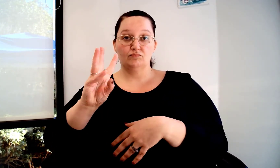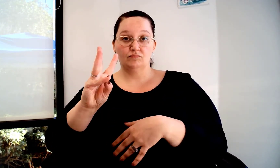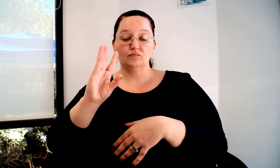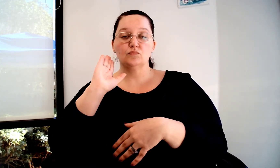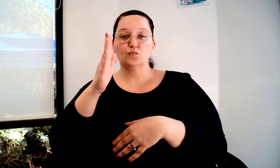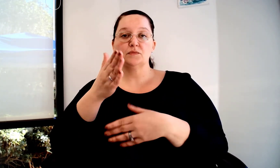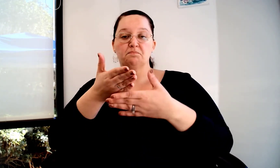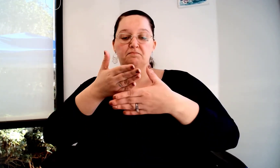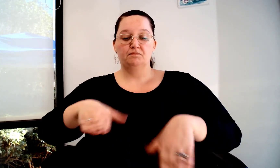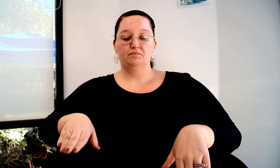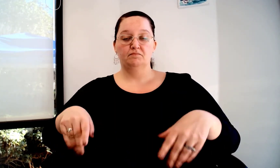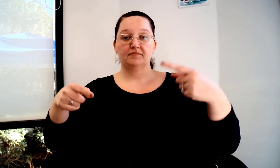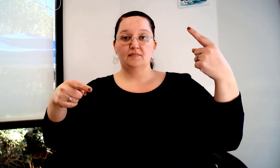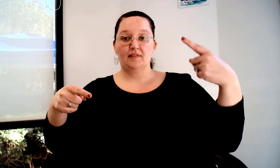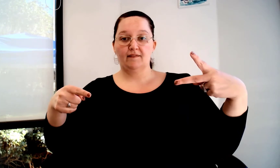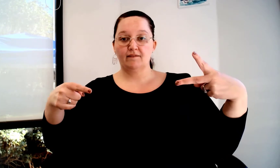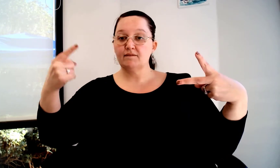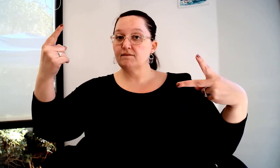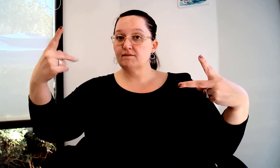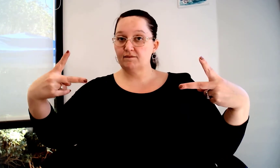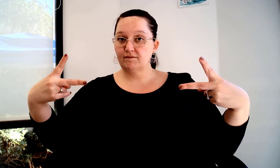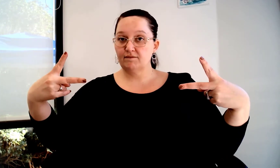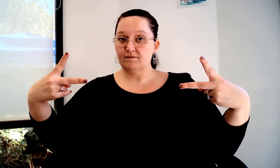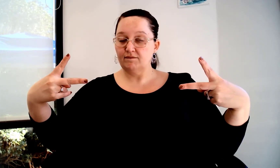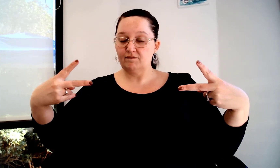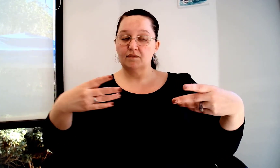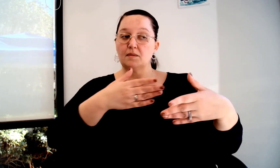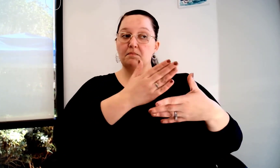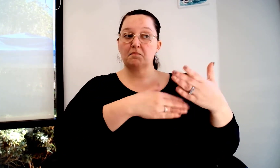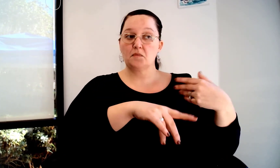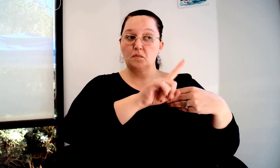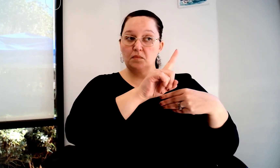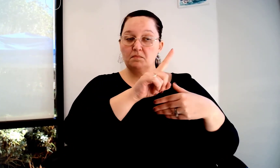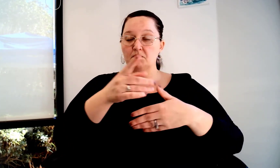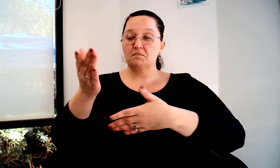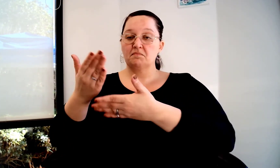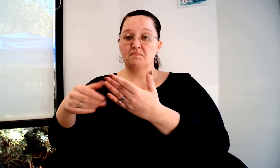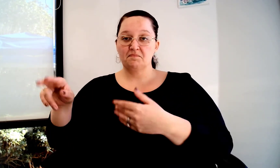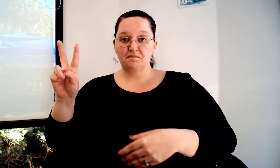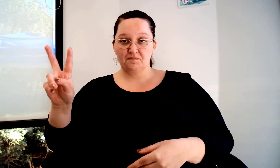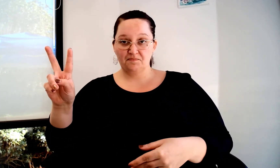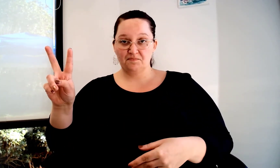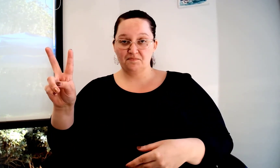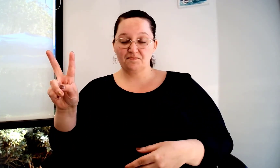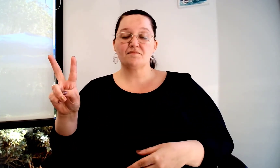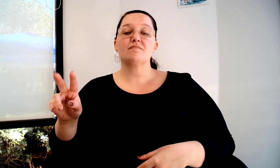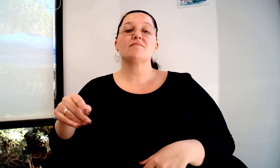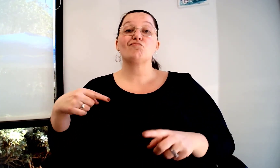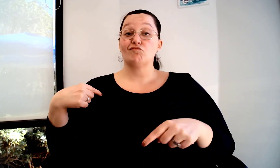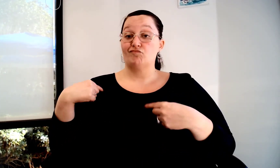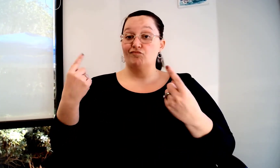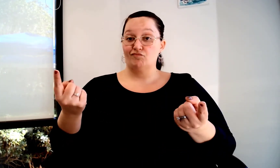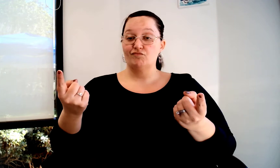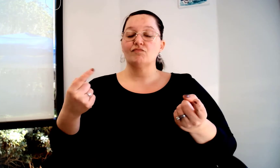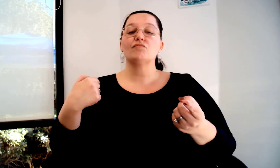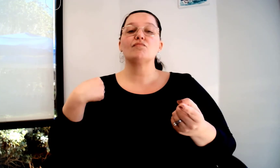video is the first video of 2 parts. The first video is part 1, the second is part